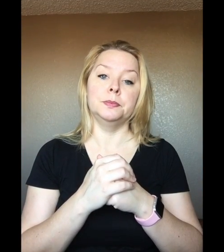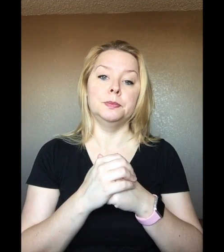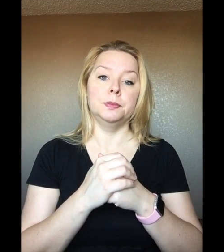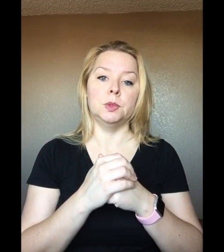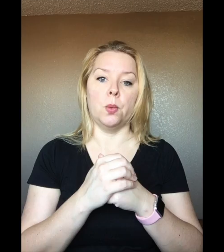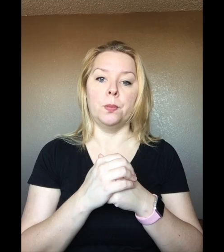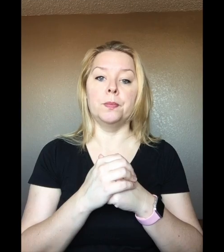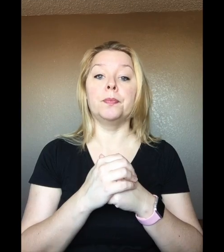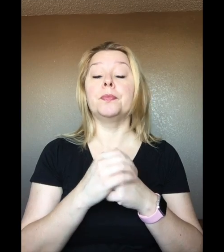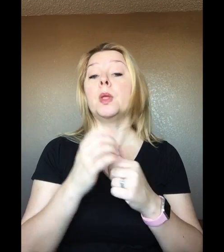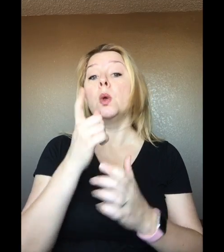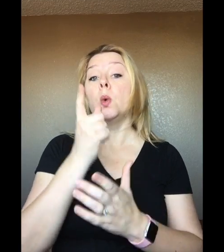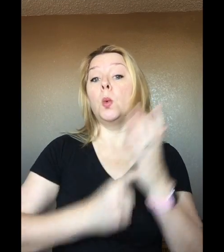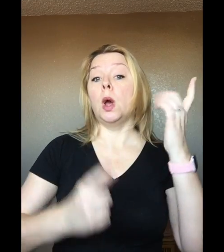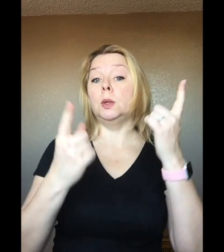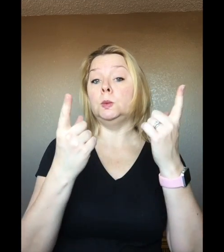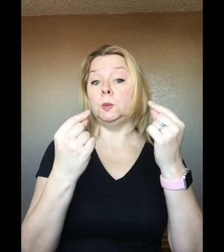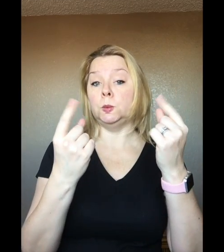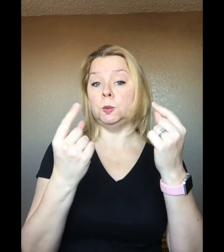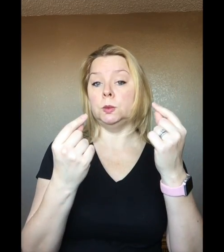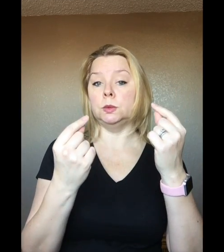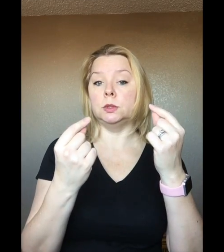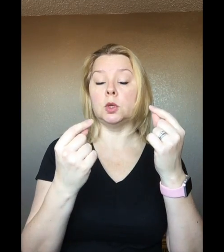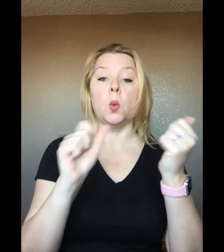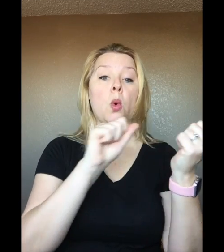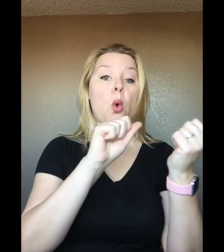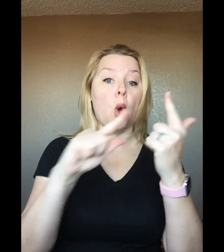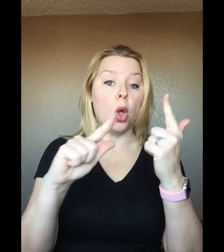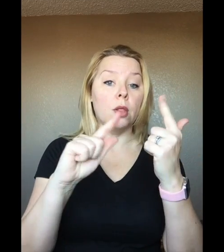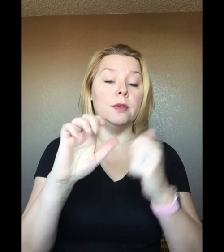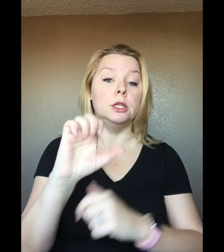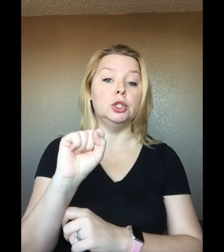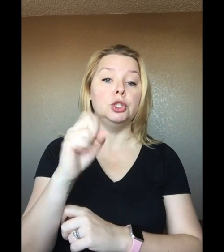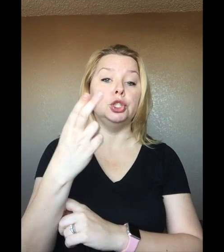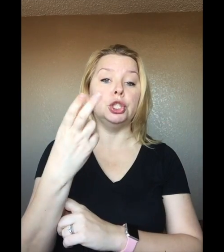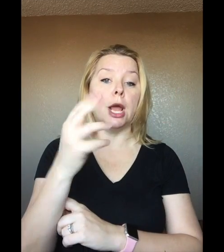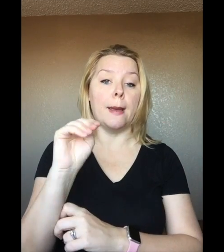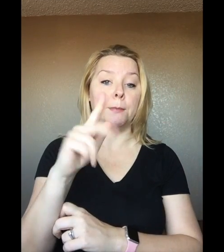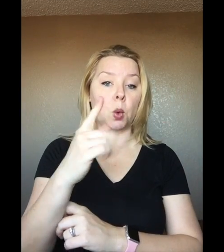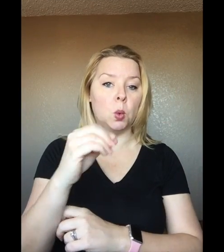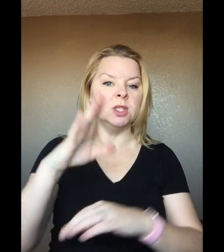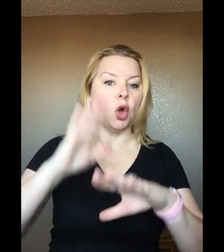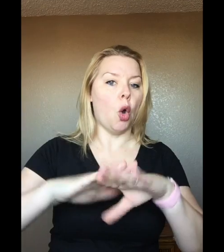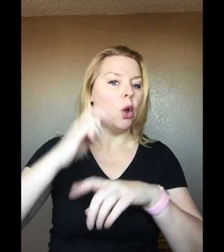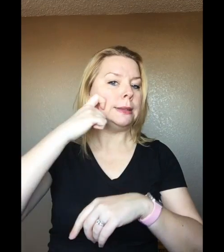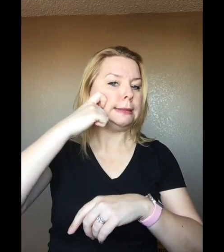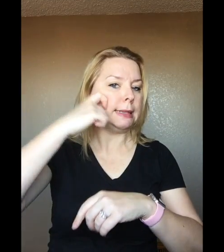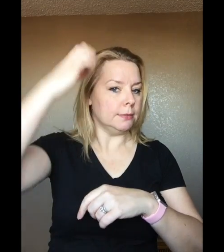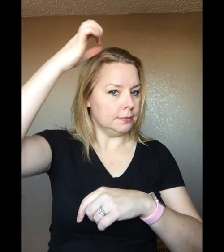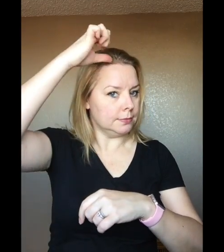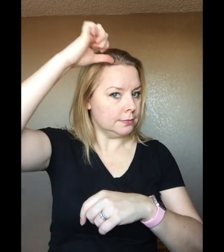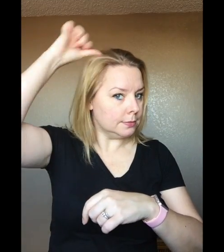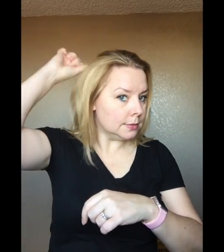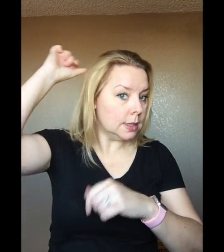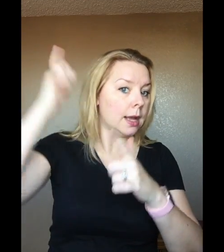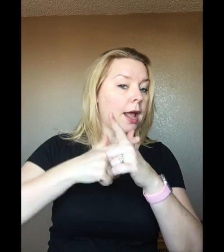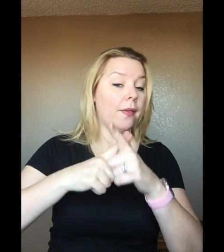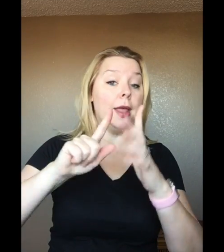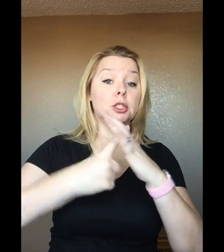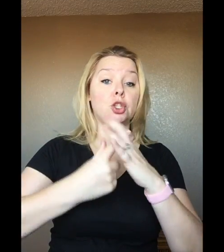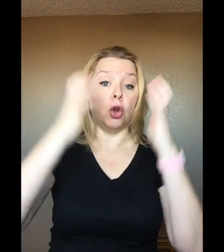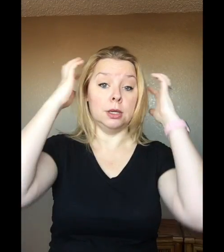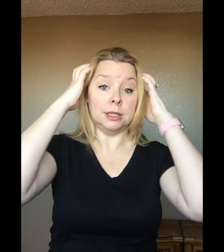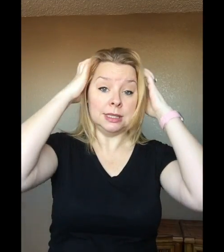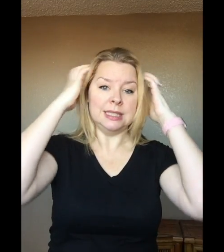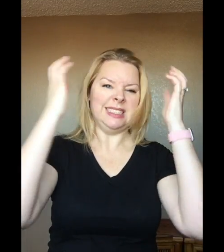other 2 on the other side. So what that does is it gets all of the shampoo right on your scalp. So then when you start